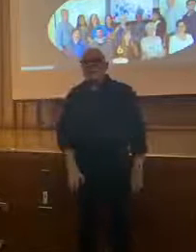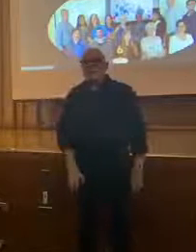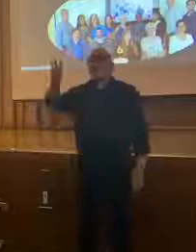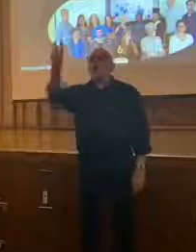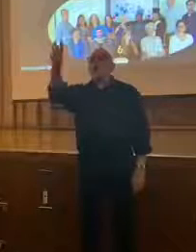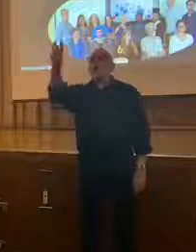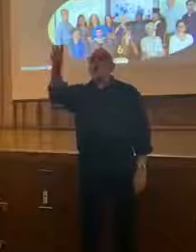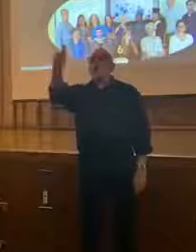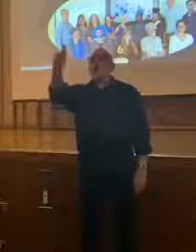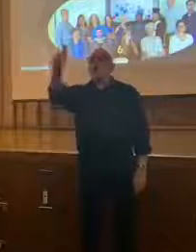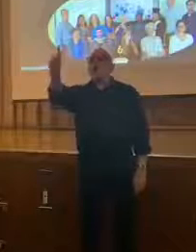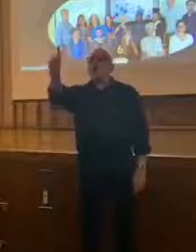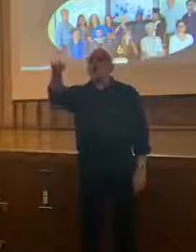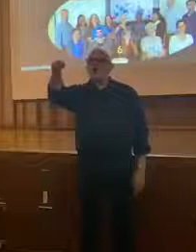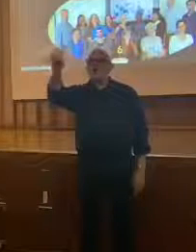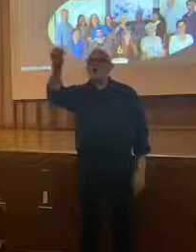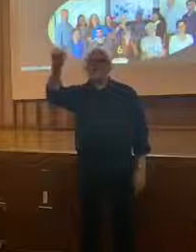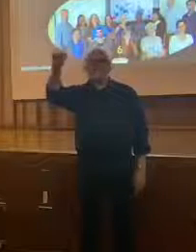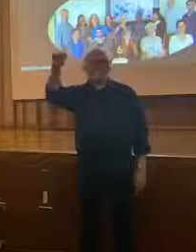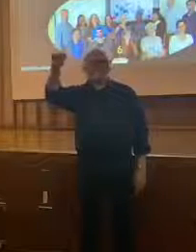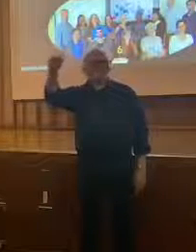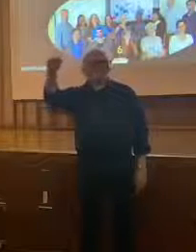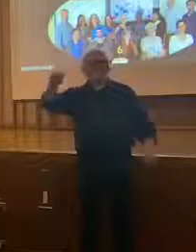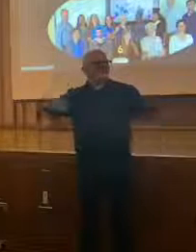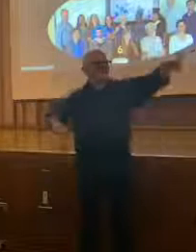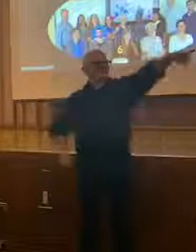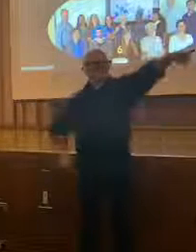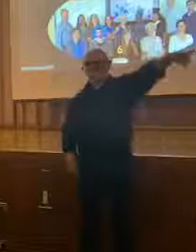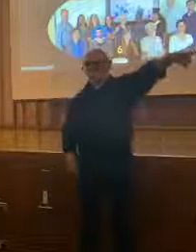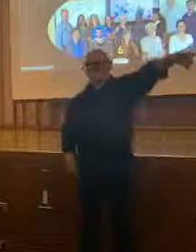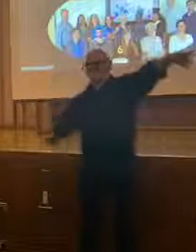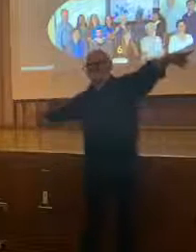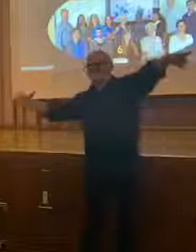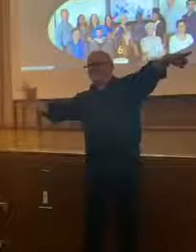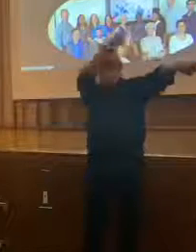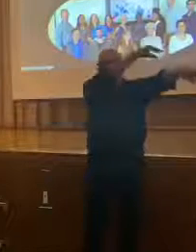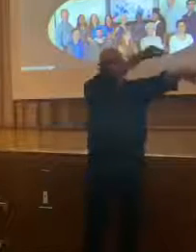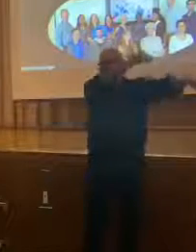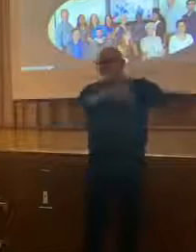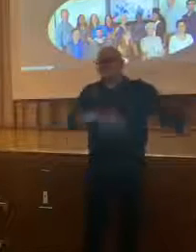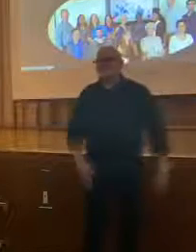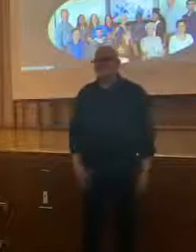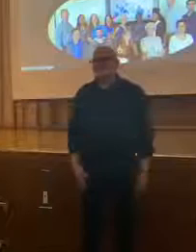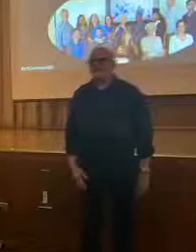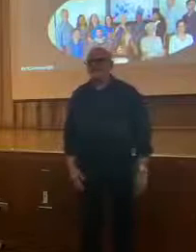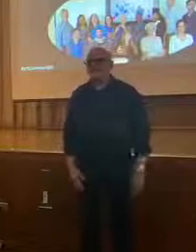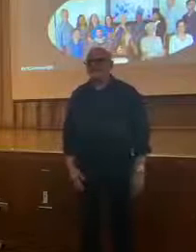Yay! Make some noise. Yeah. Excellent. All right. Blackboard.